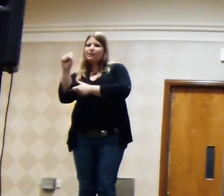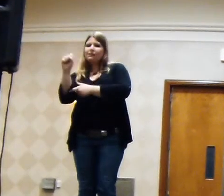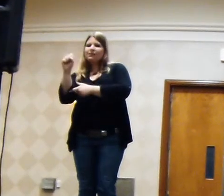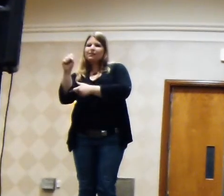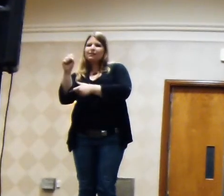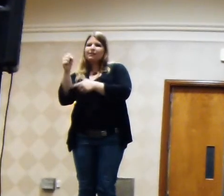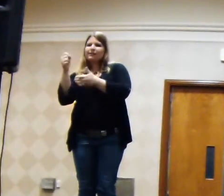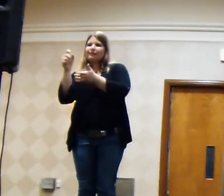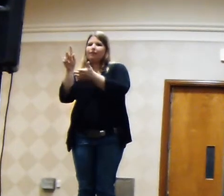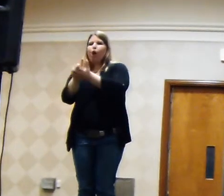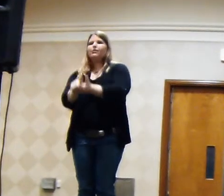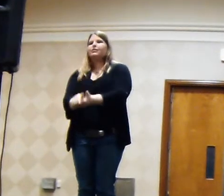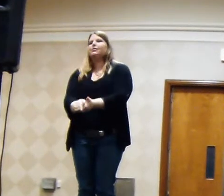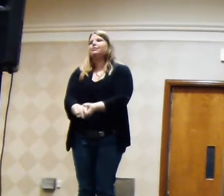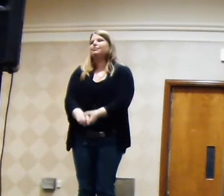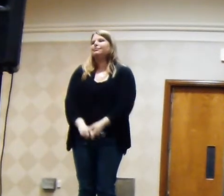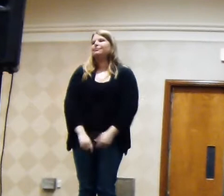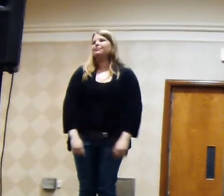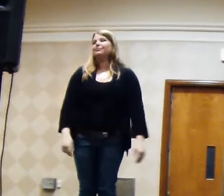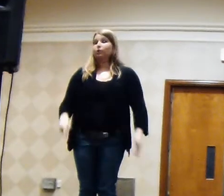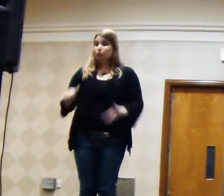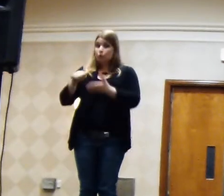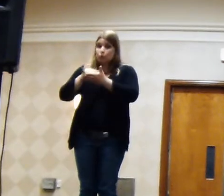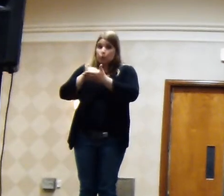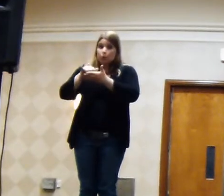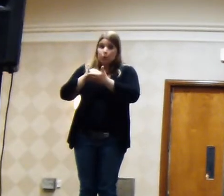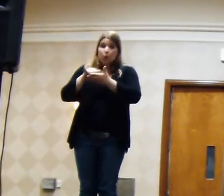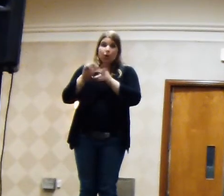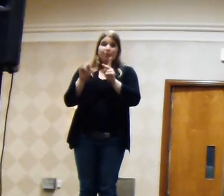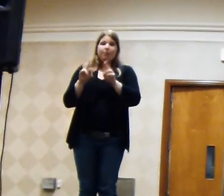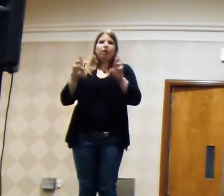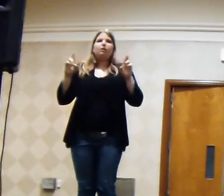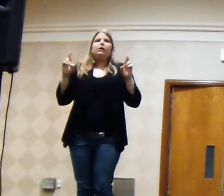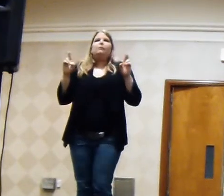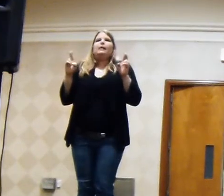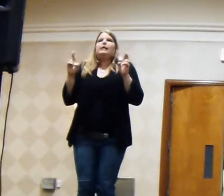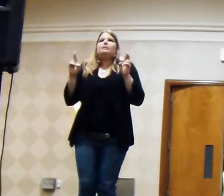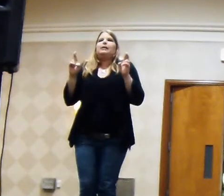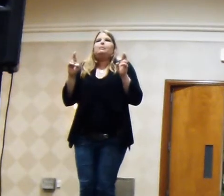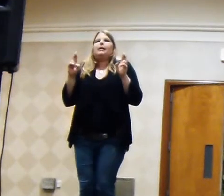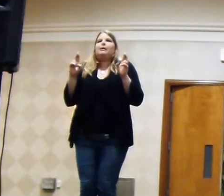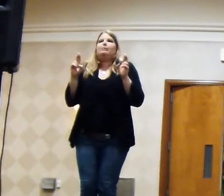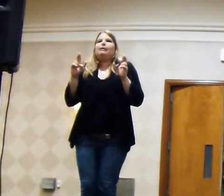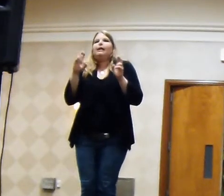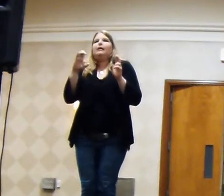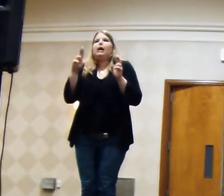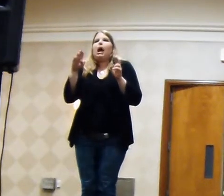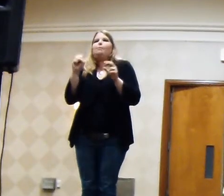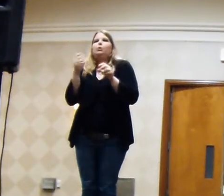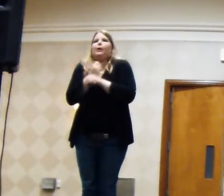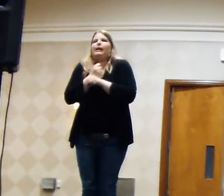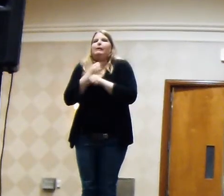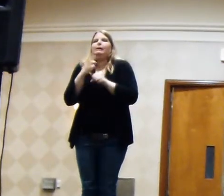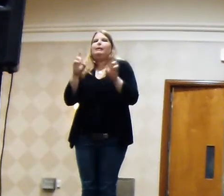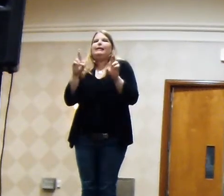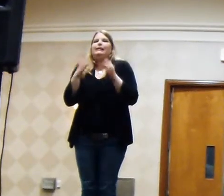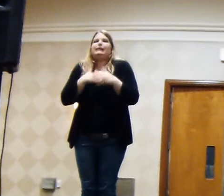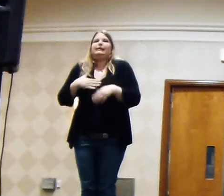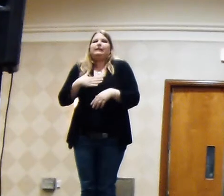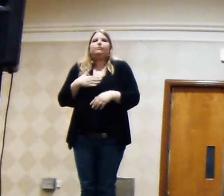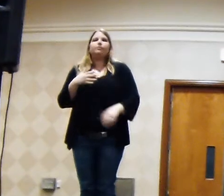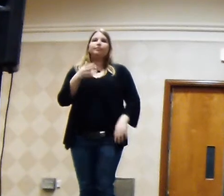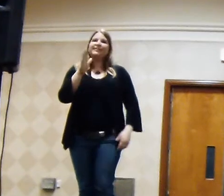lost or whatever. So everybody, even in New York, everybody started crossing their fingers for the Cubs. It was amazing. I know. Yeah. Hello there. Hi, sweetie.